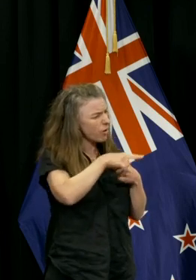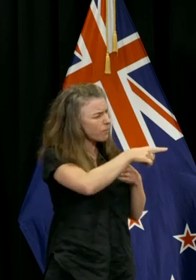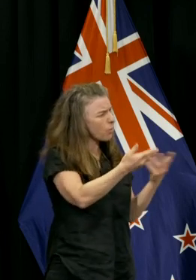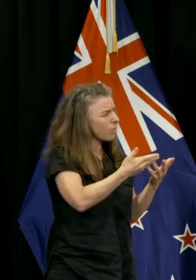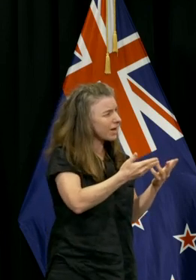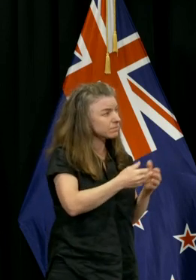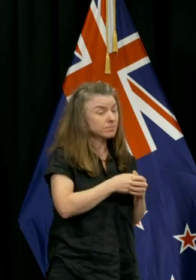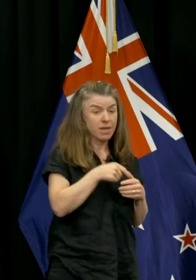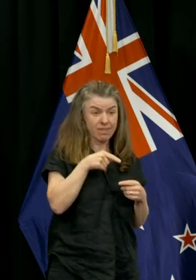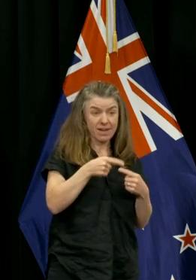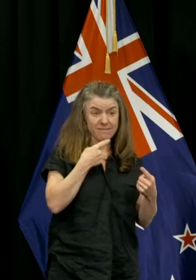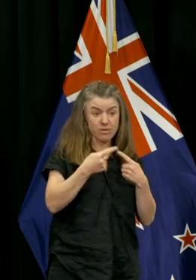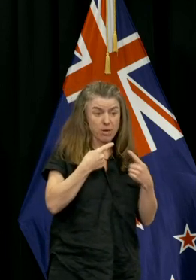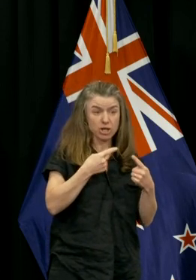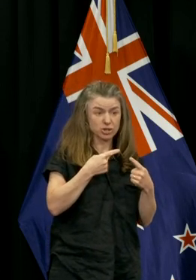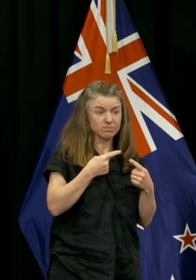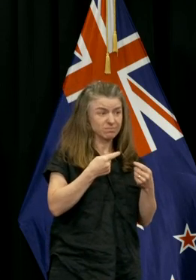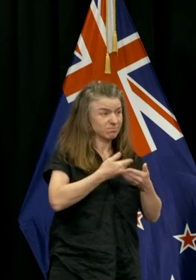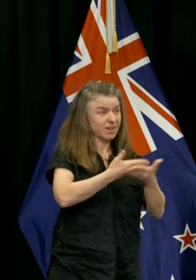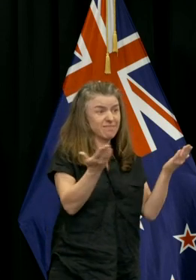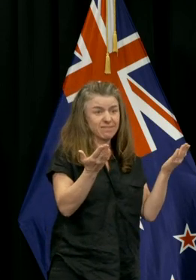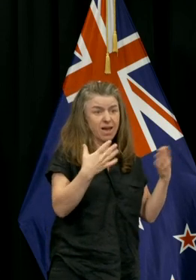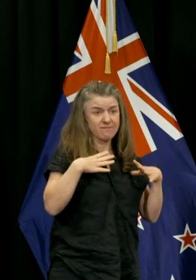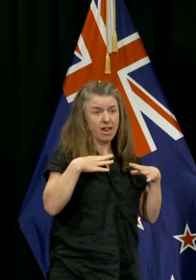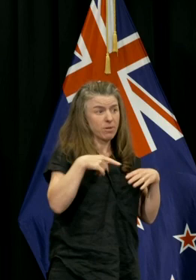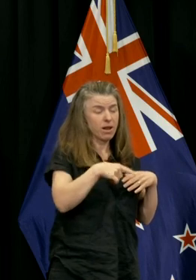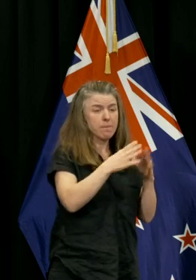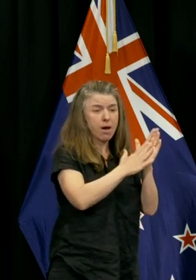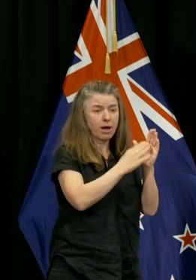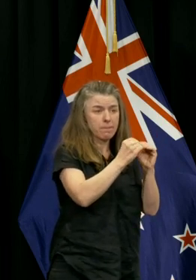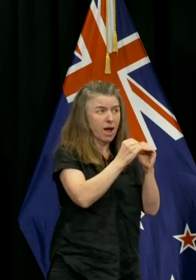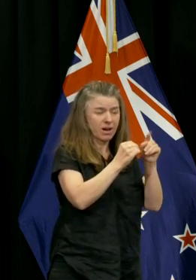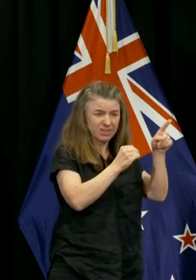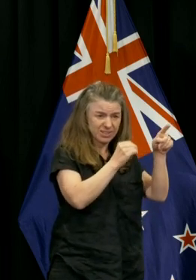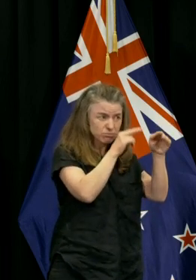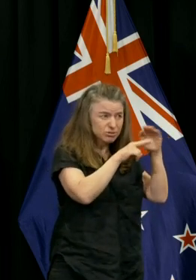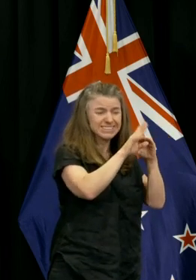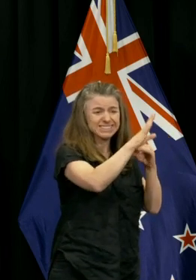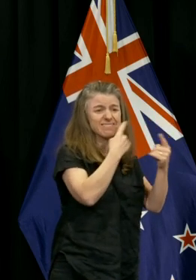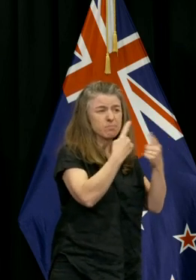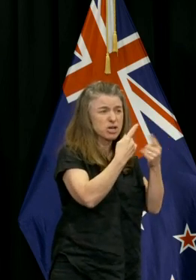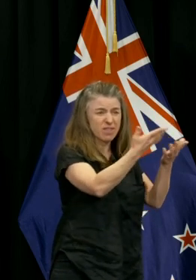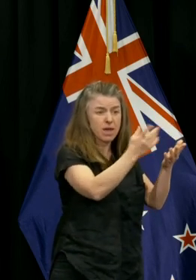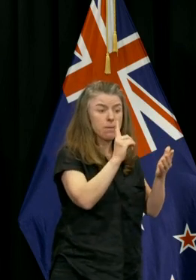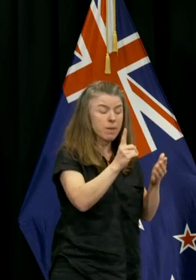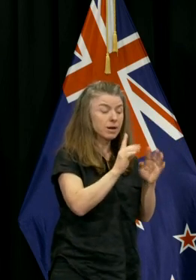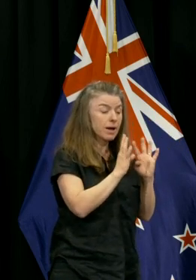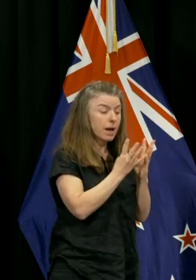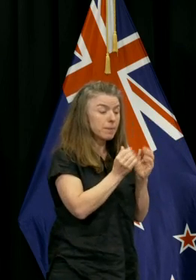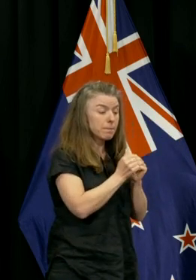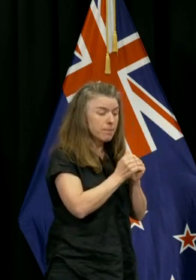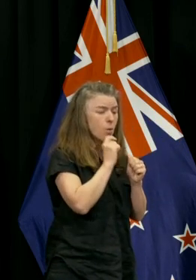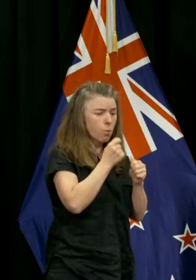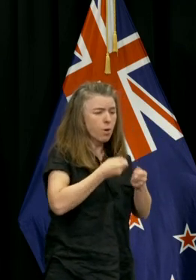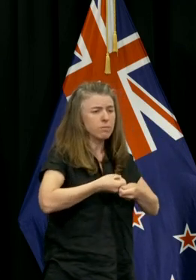public domain as well. The likes of Michael Baker is one such modeller. There are others, but those cabinet papers will be publicly released as